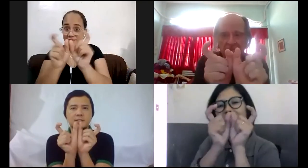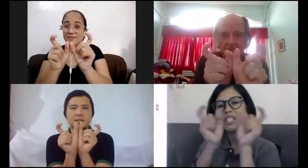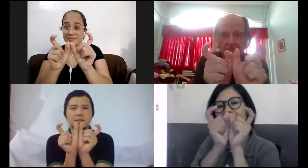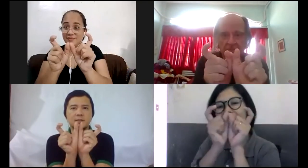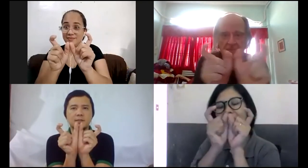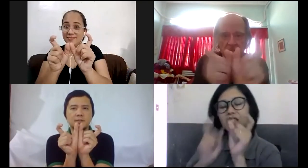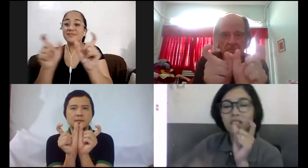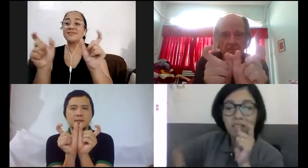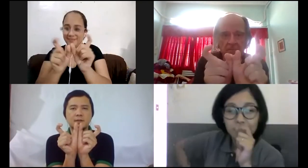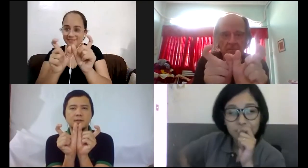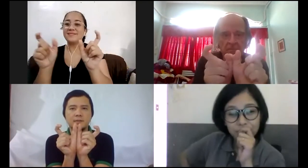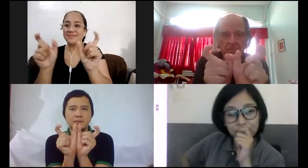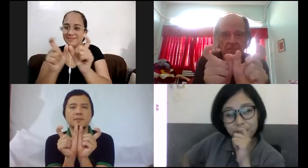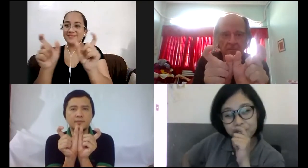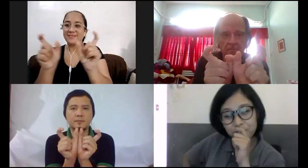Phrase, yes, sir.